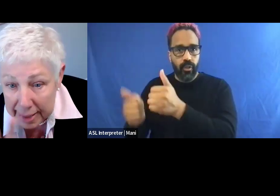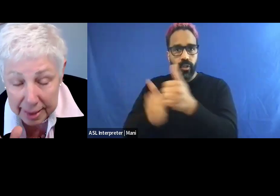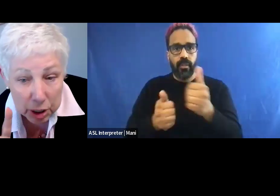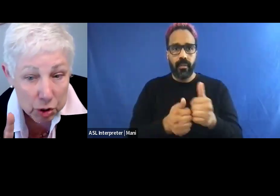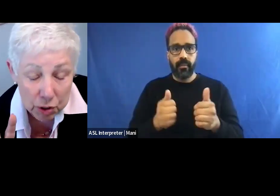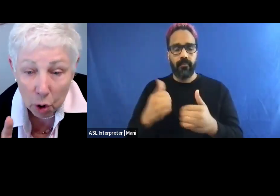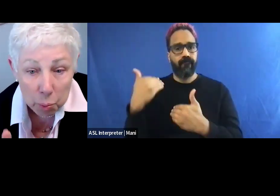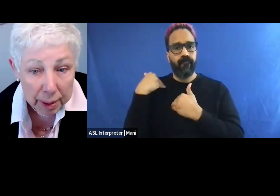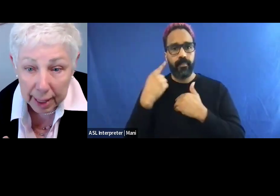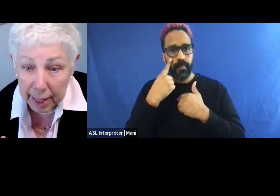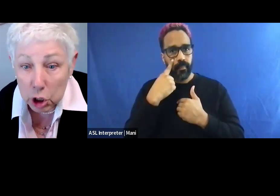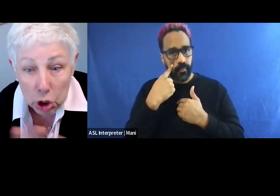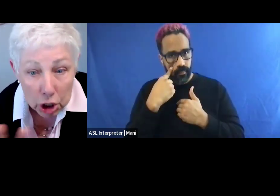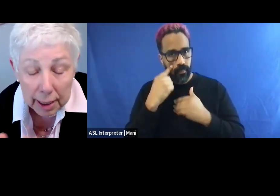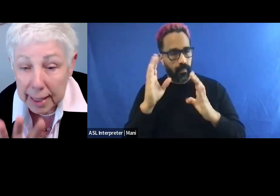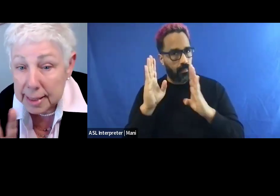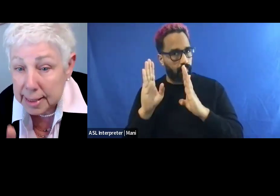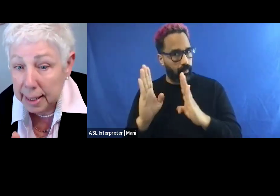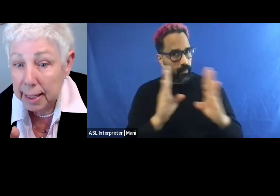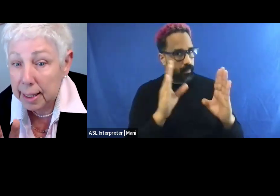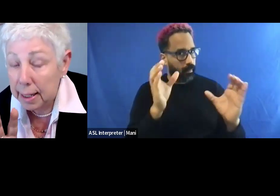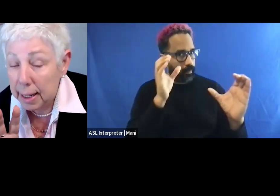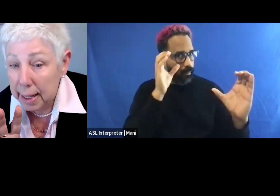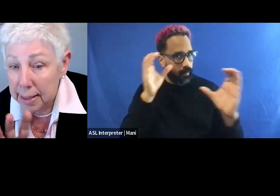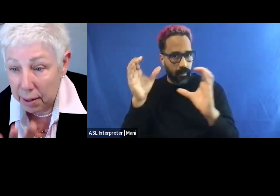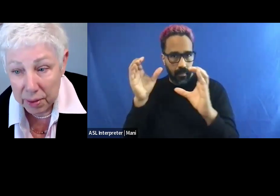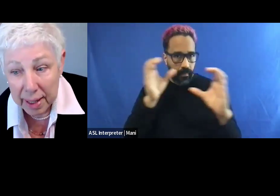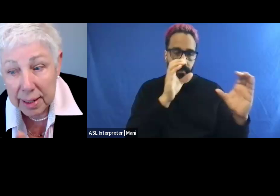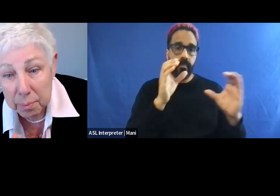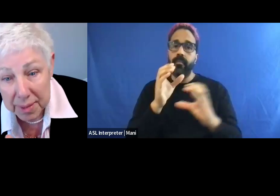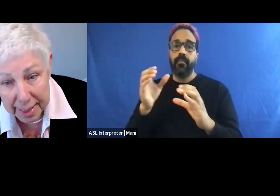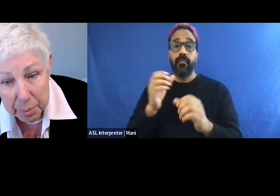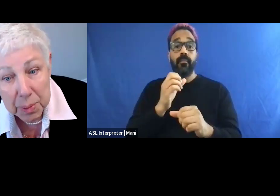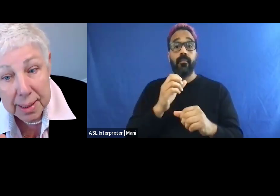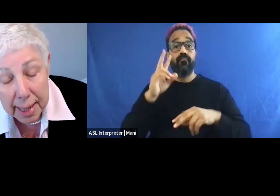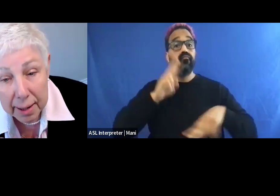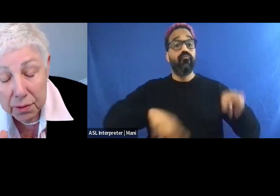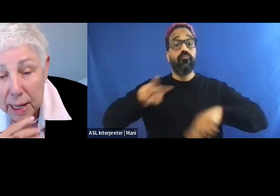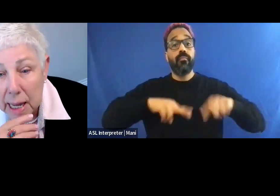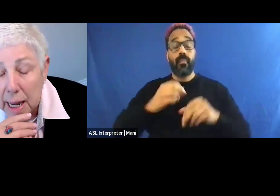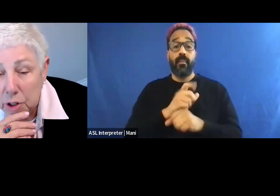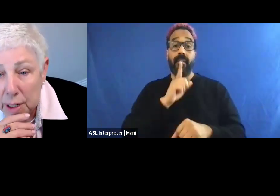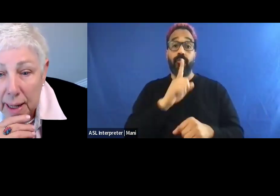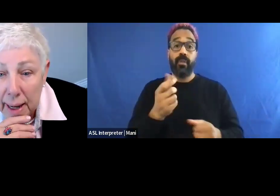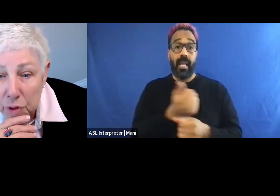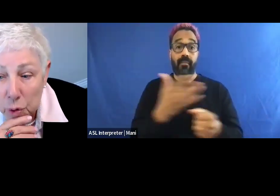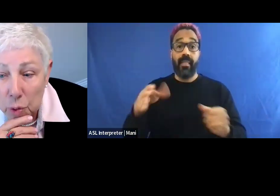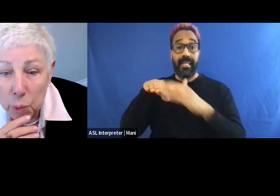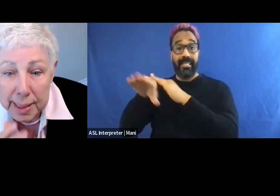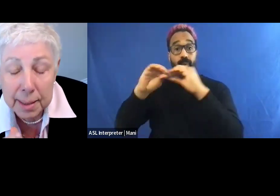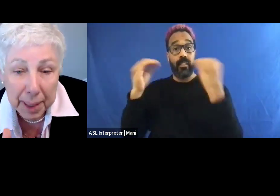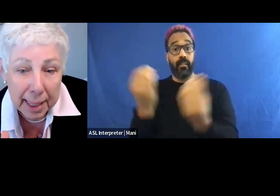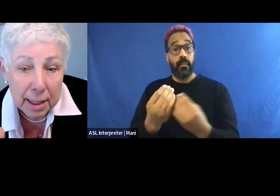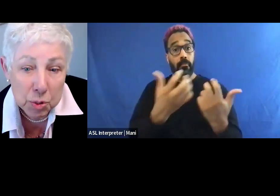your eyes and ears open and look and see, is everything seem to be safe? And you need to have your